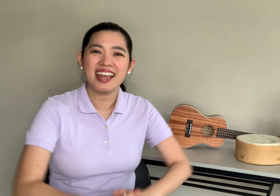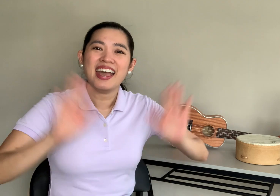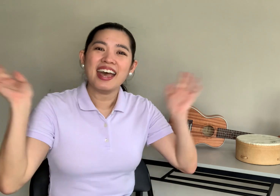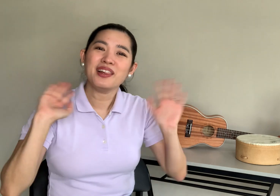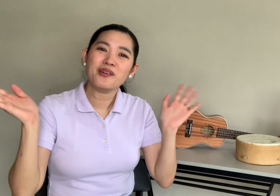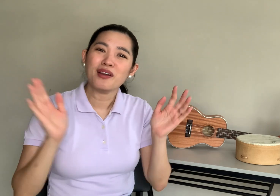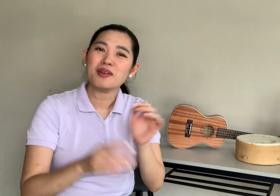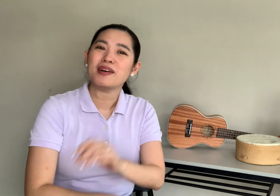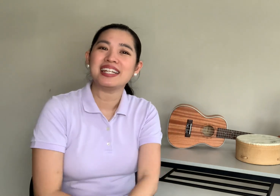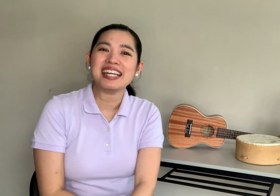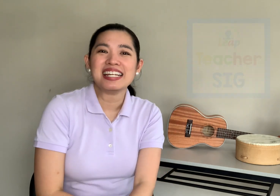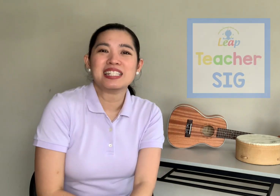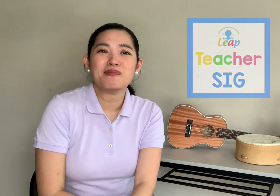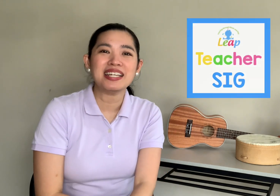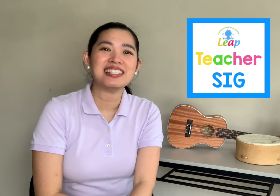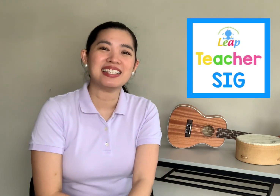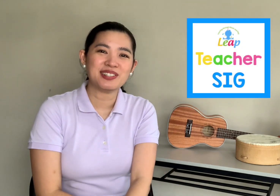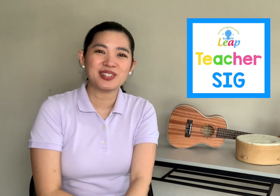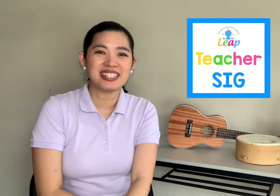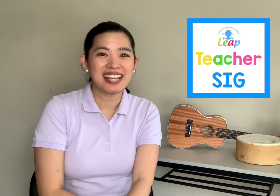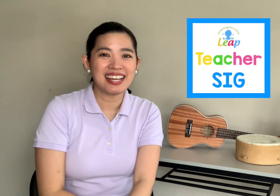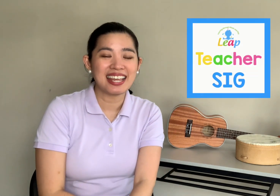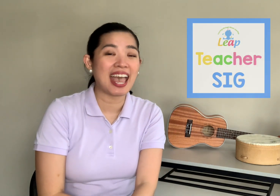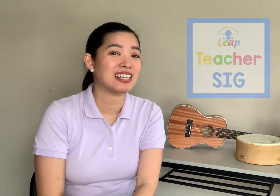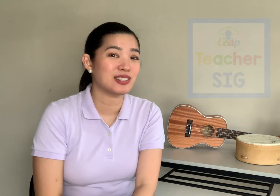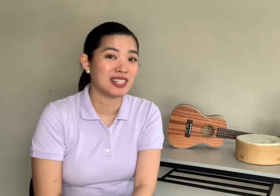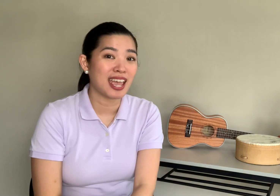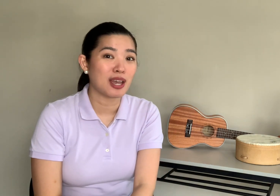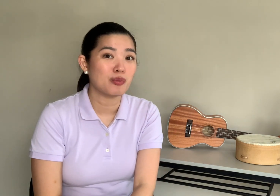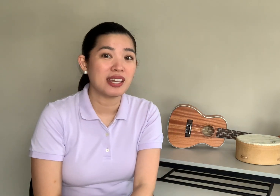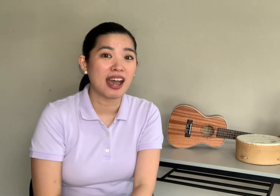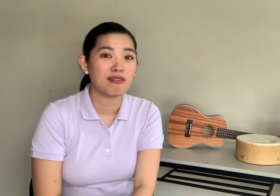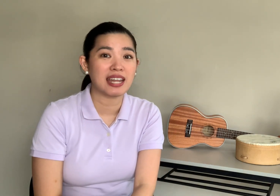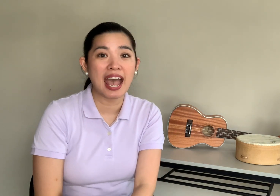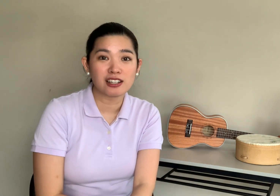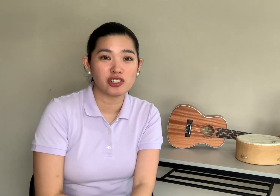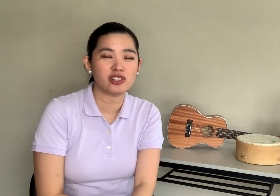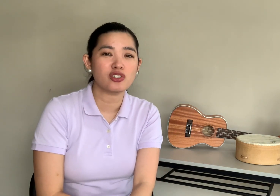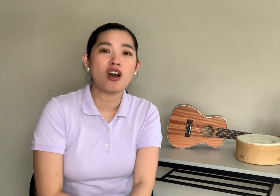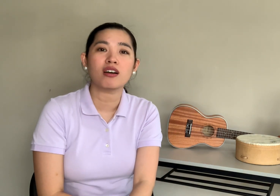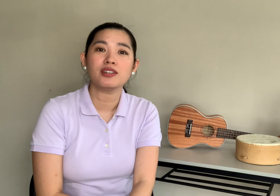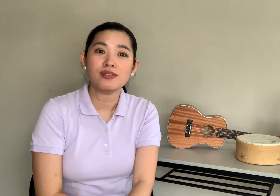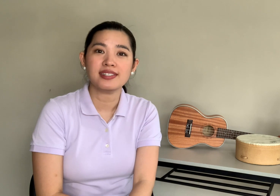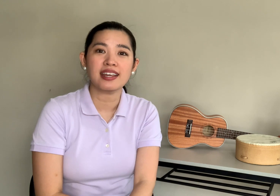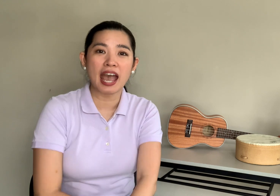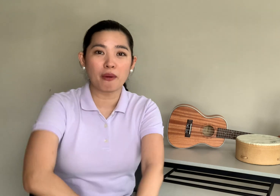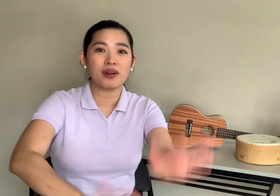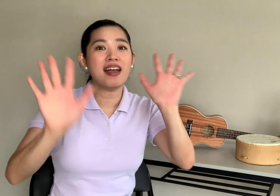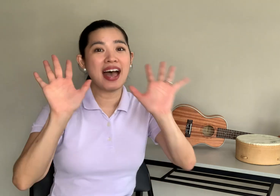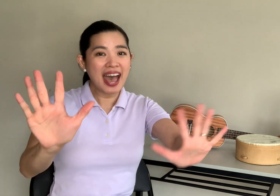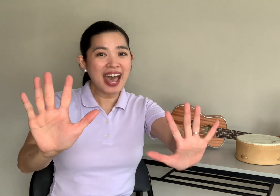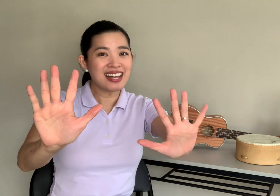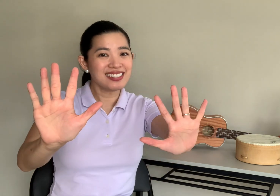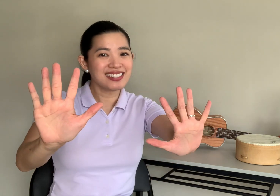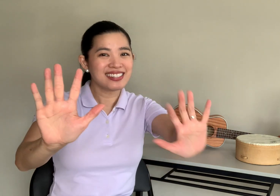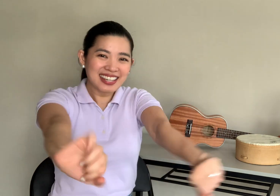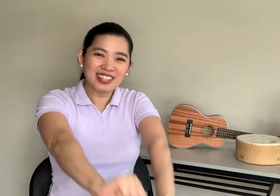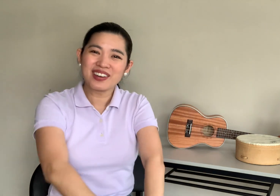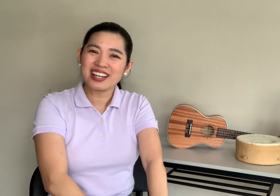Hello everybody, it's me, Teacher Sig, and today we have an action song using our hands. Can you guys